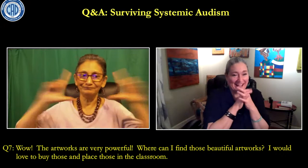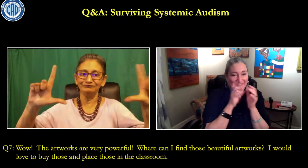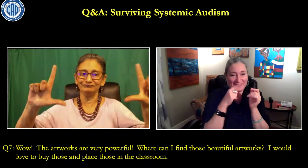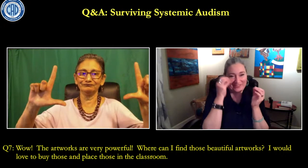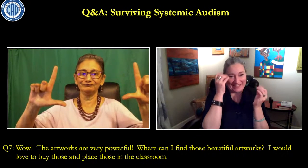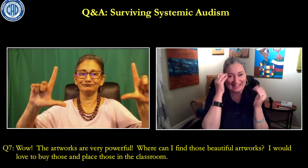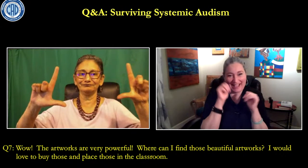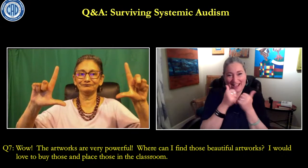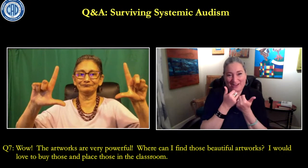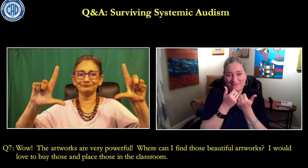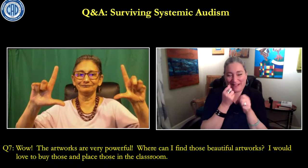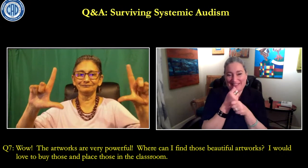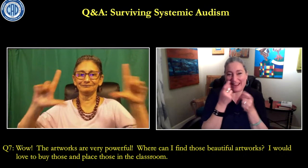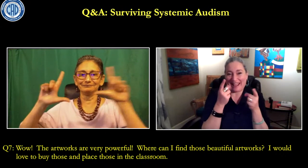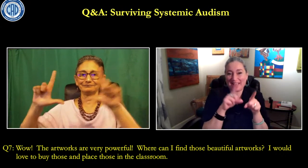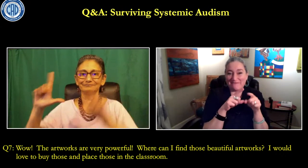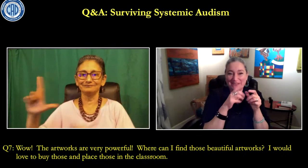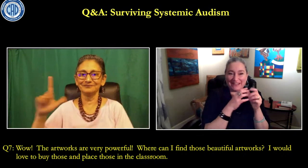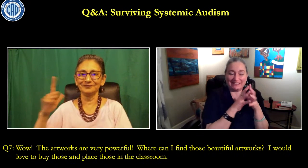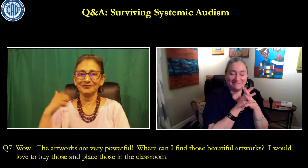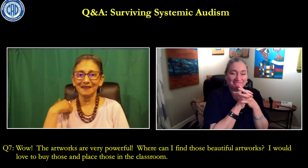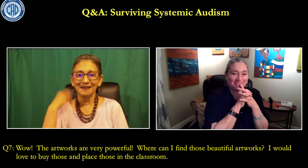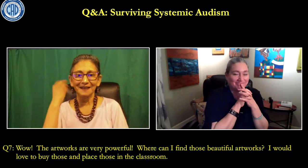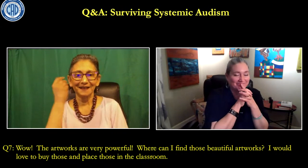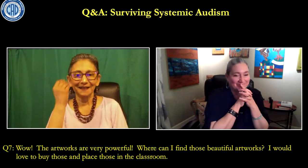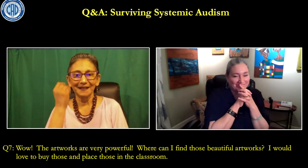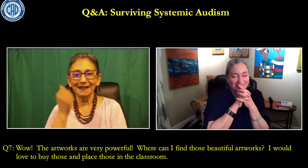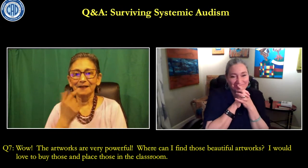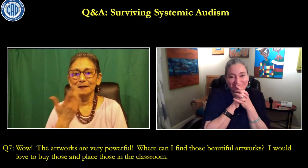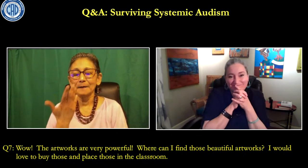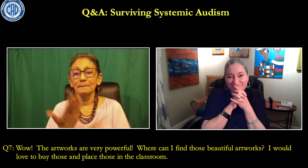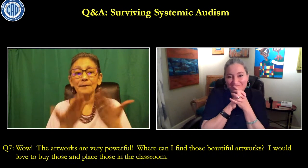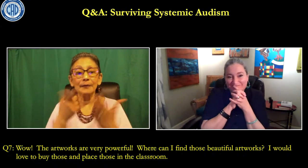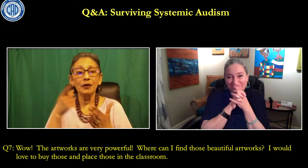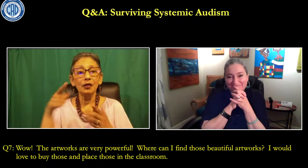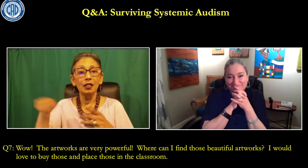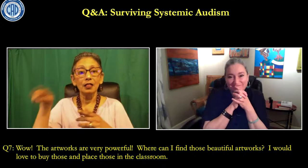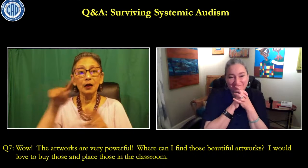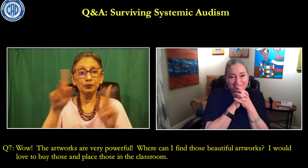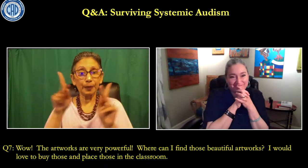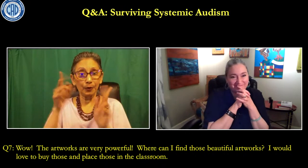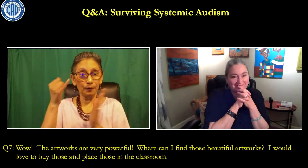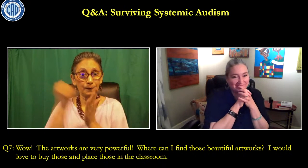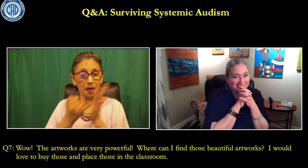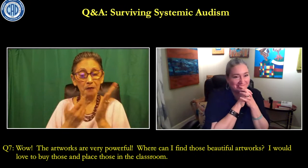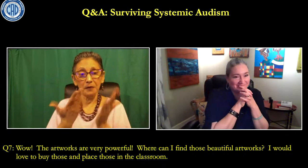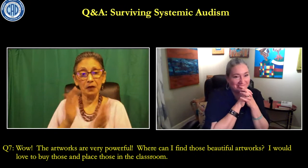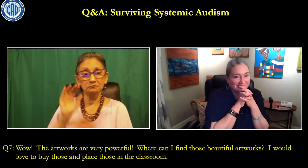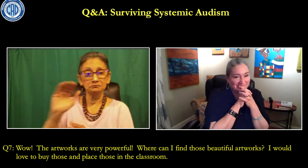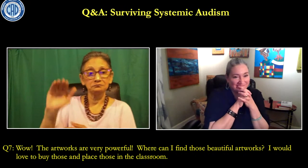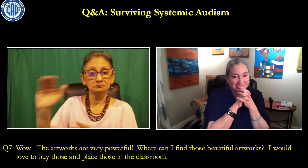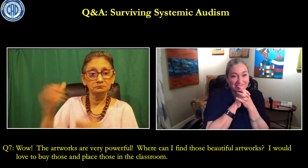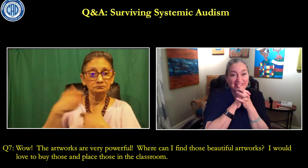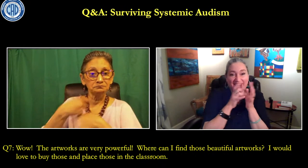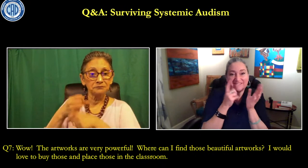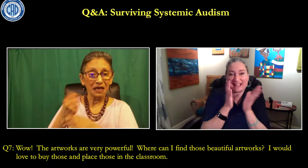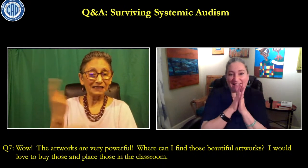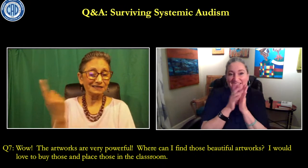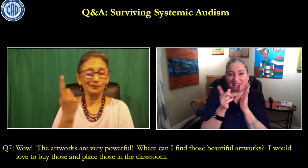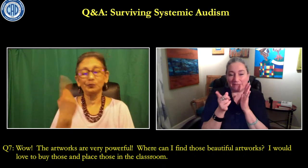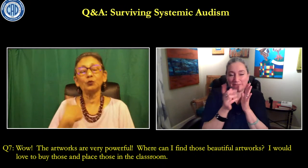I would love to buy this artwork and to make it readily accessible, framed,